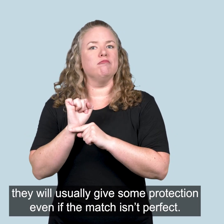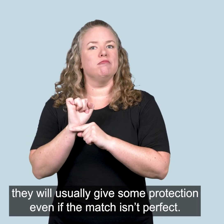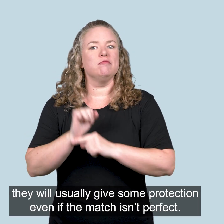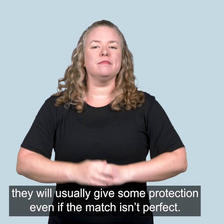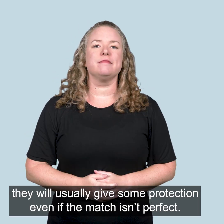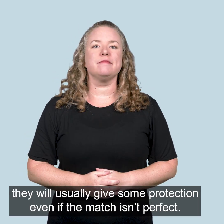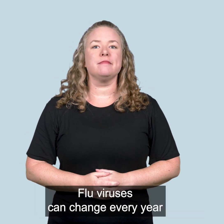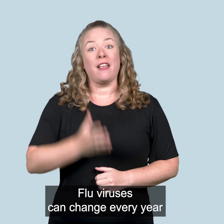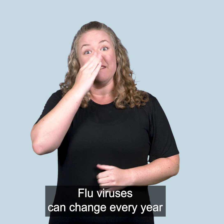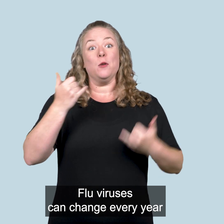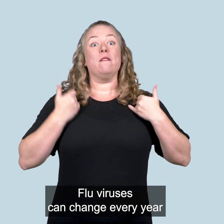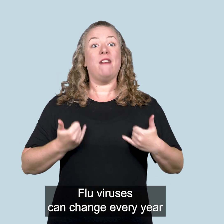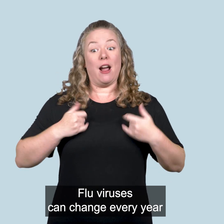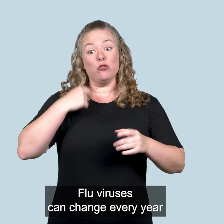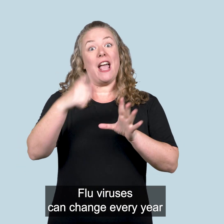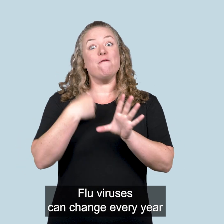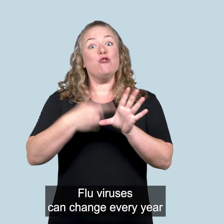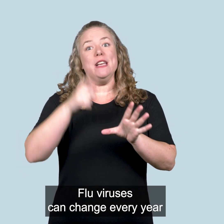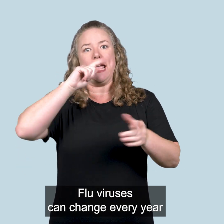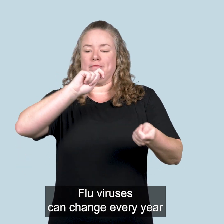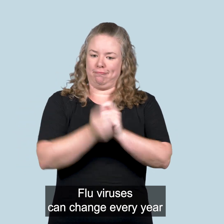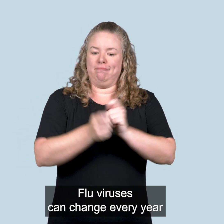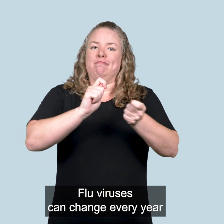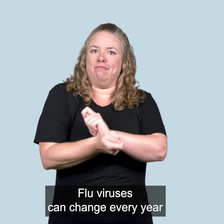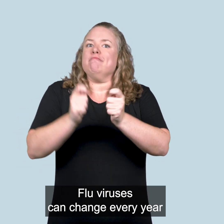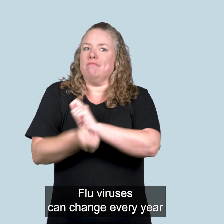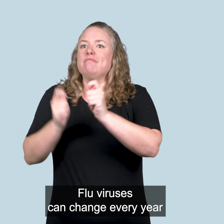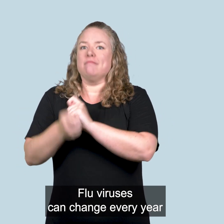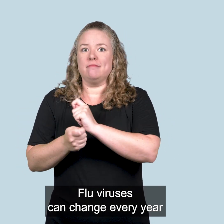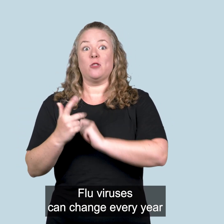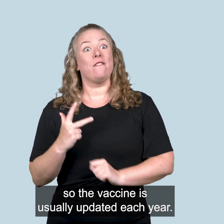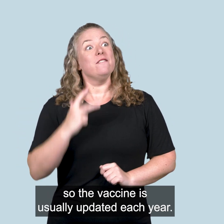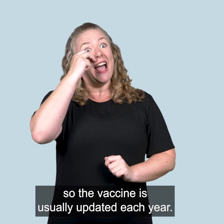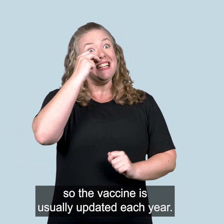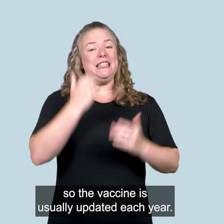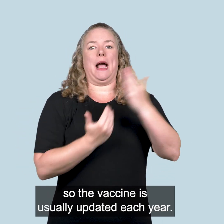isn't perfect. Flu viruses can change every year, so the vaccine is usually